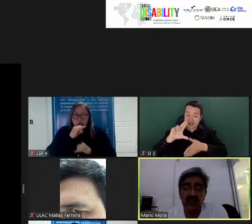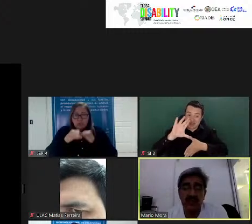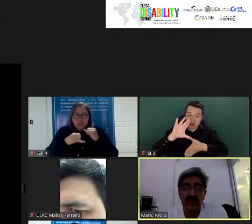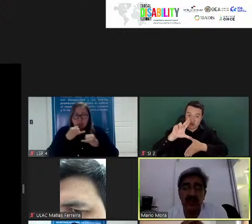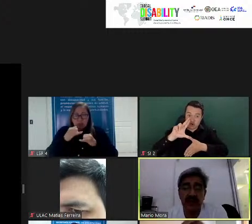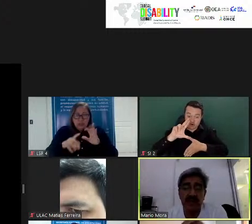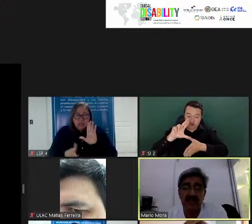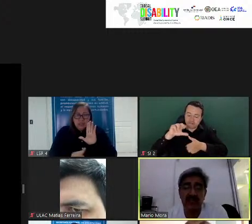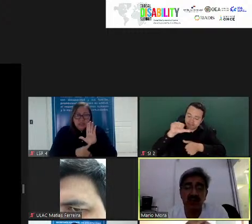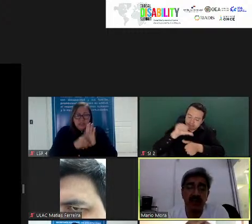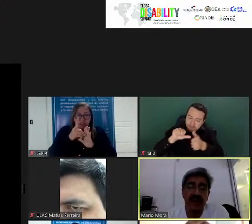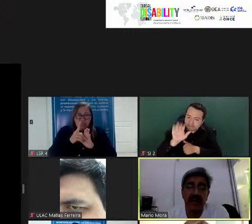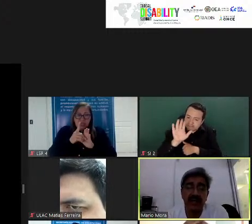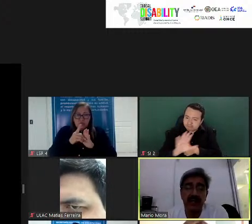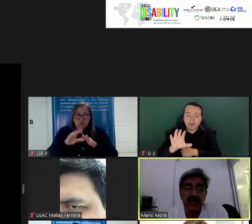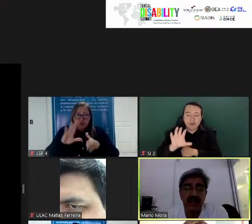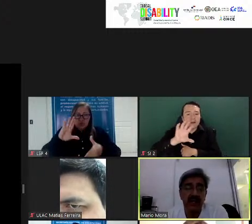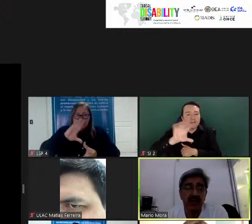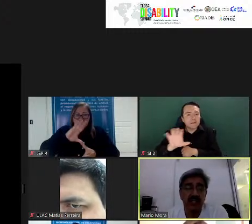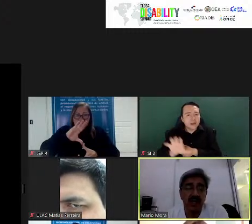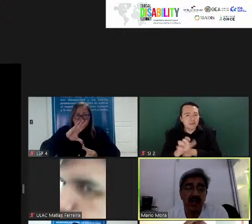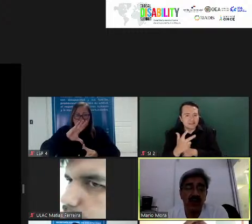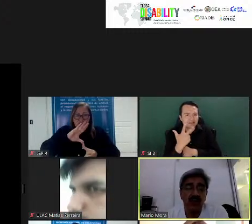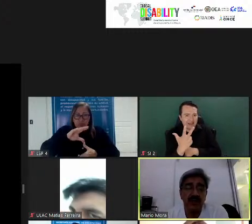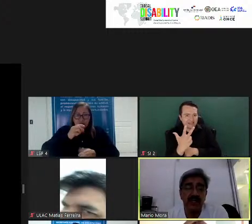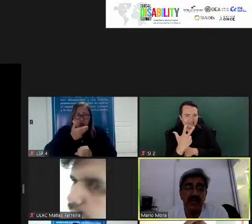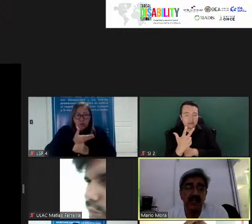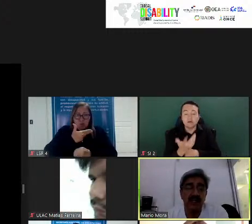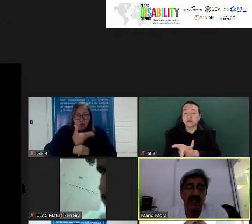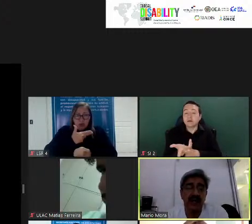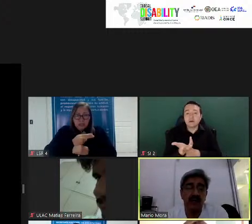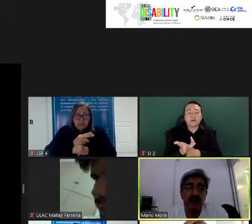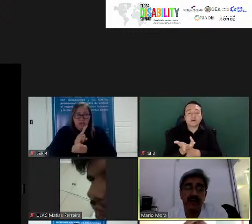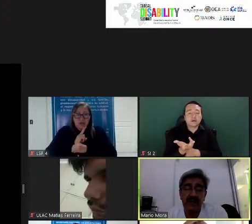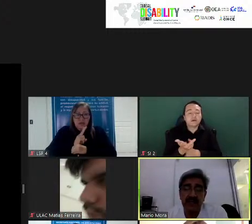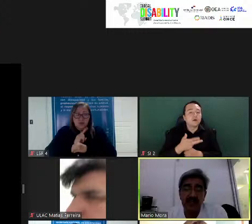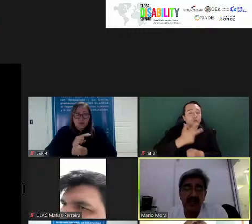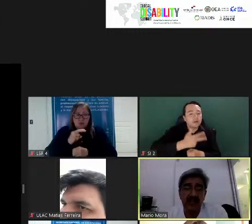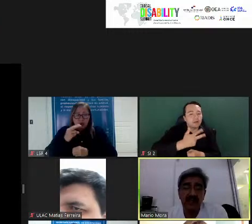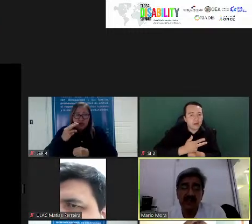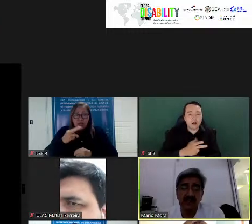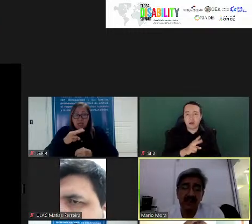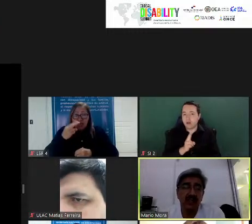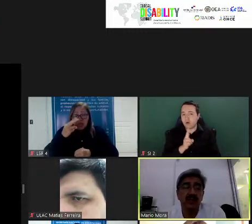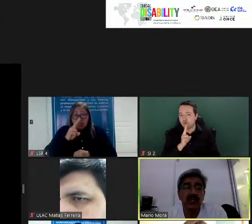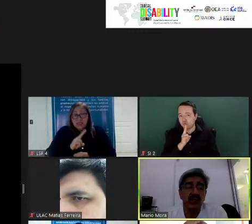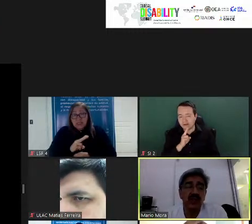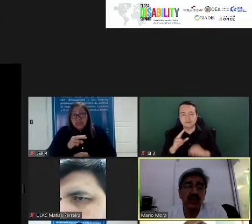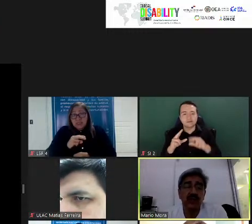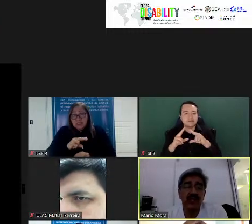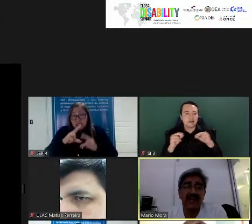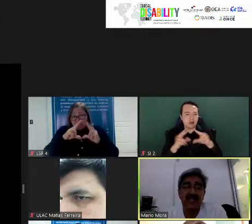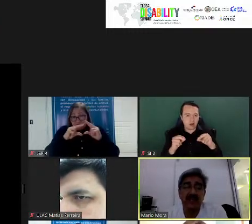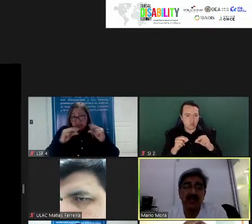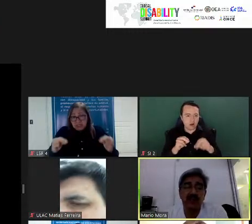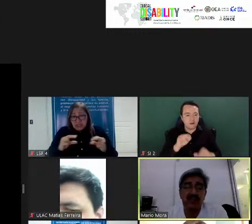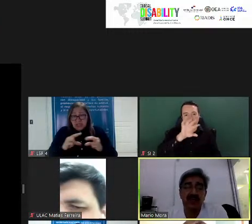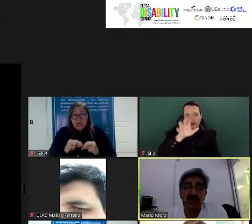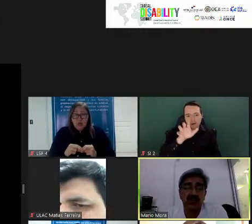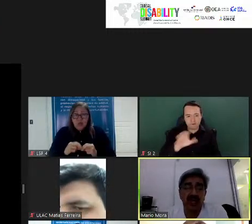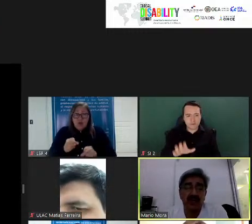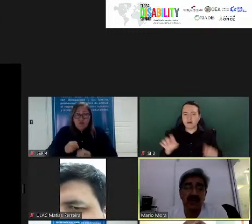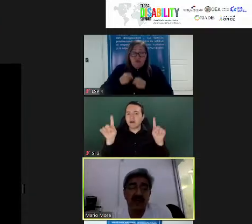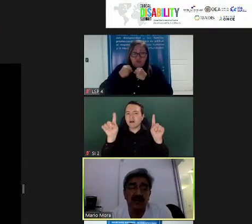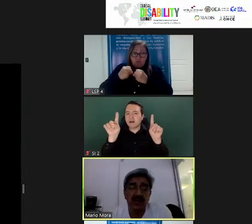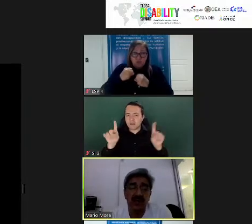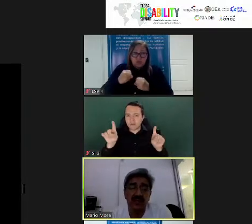a suboriginal project that is taking place in three countries of central america guatemala honduras and nicaragua and it's